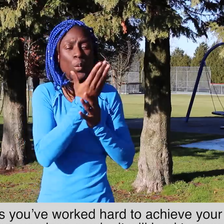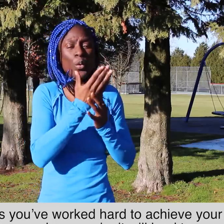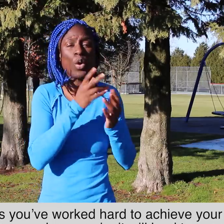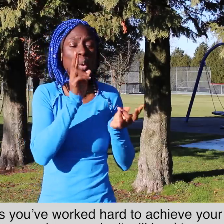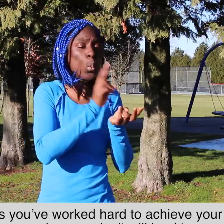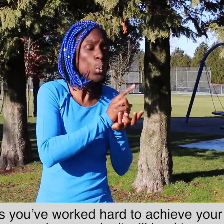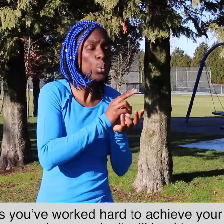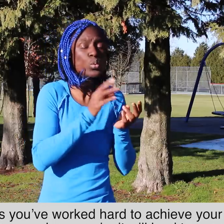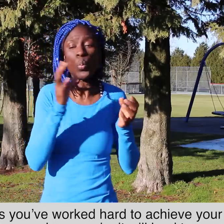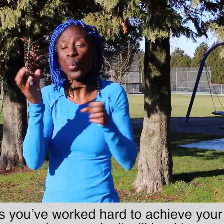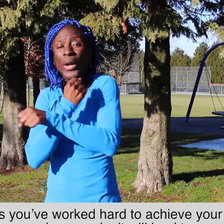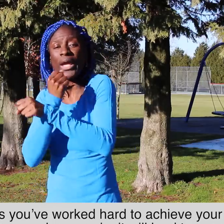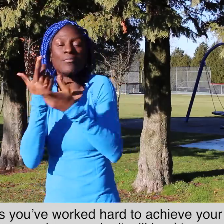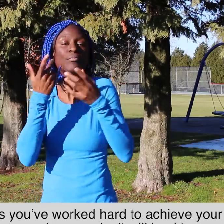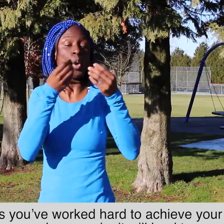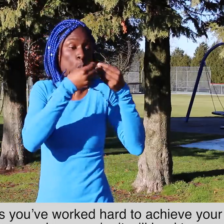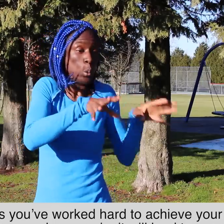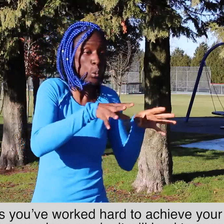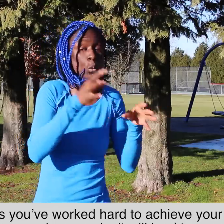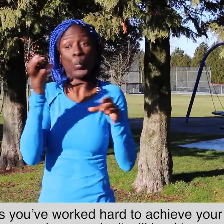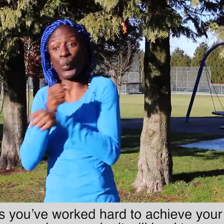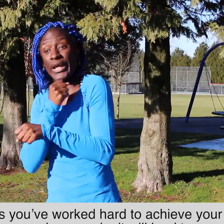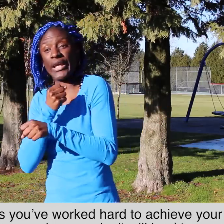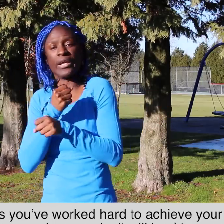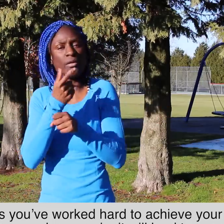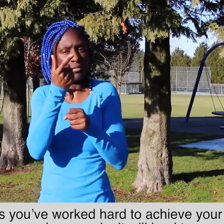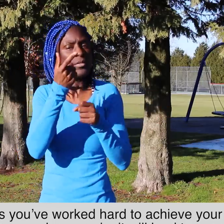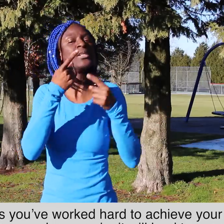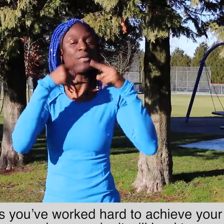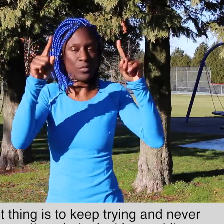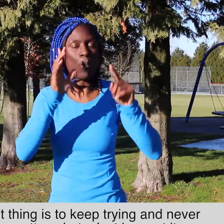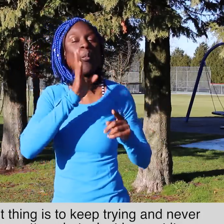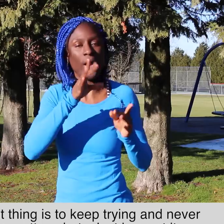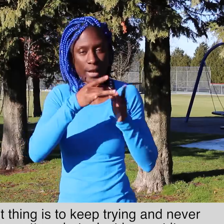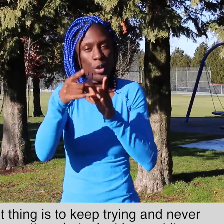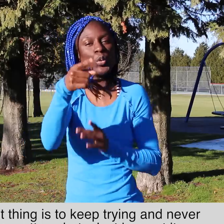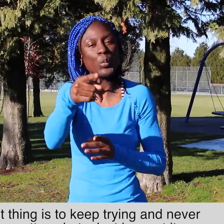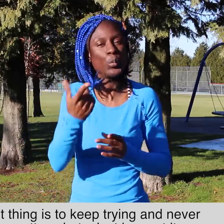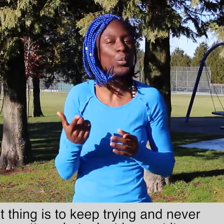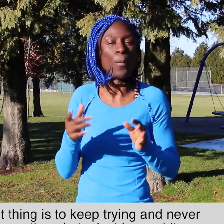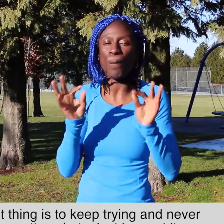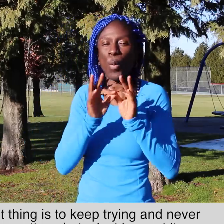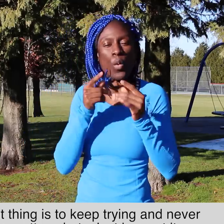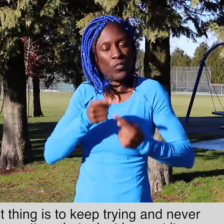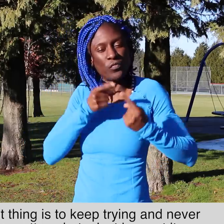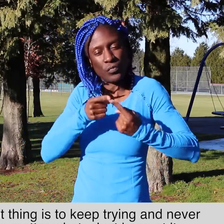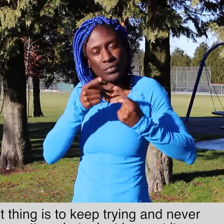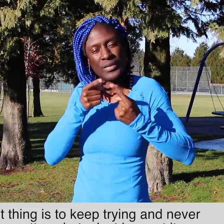success. The important thing is to just keep trying and never give